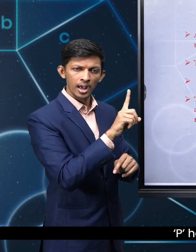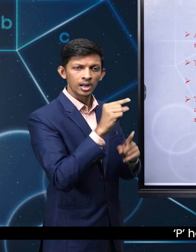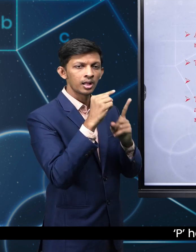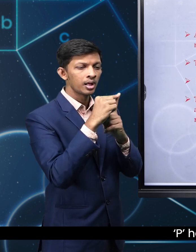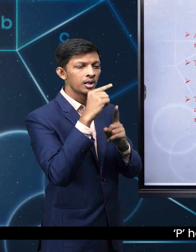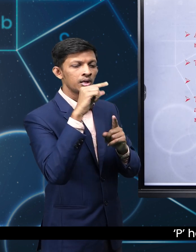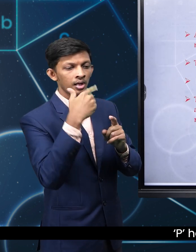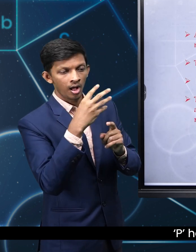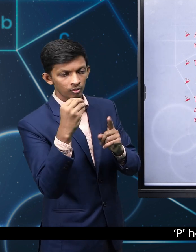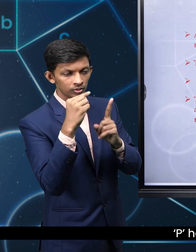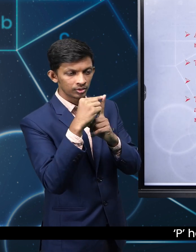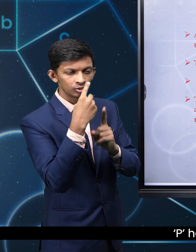square.